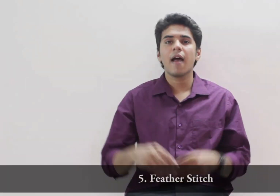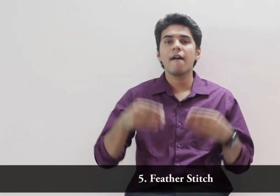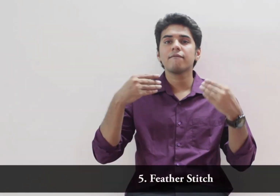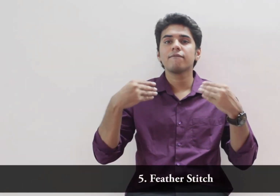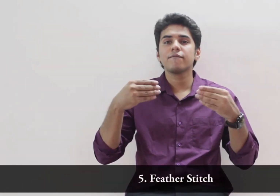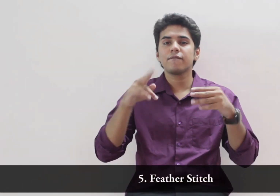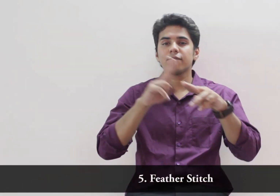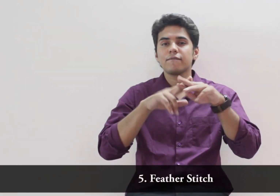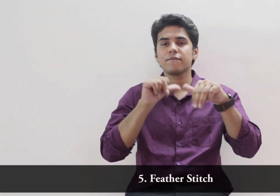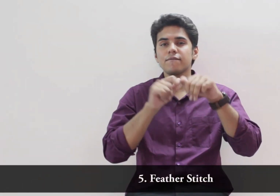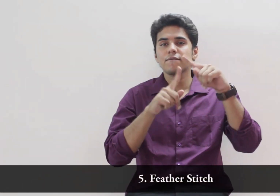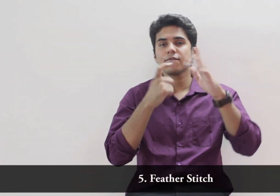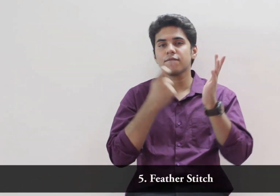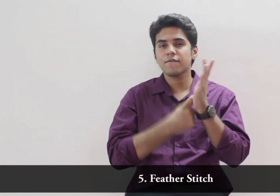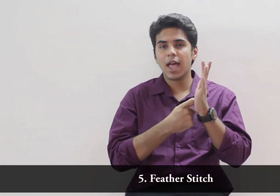Number 5. Feather stitch.